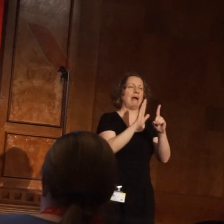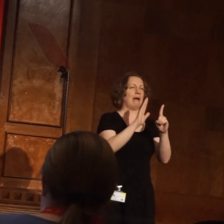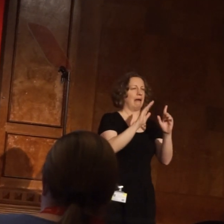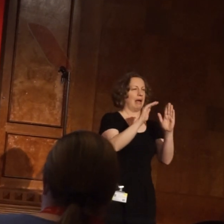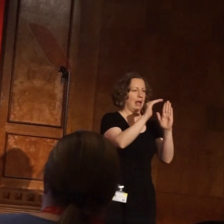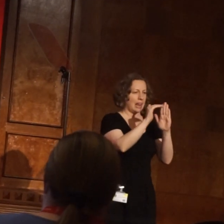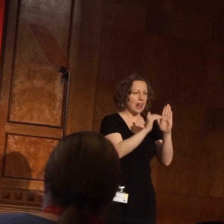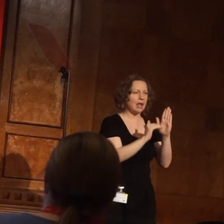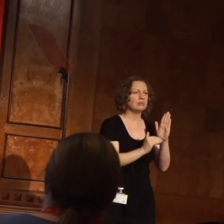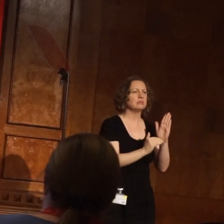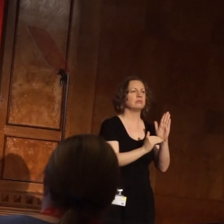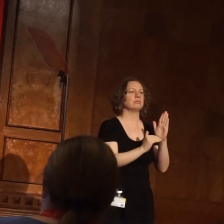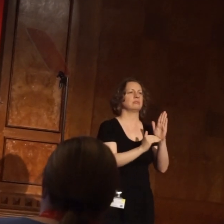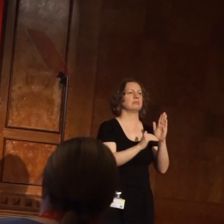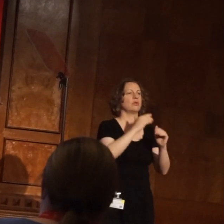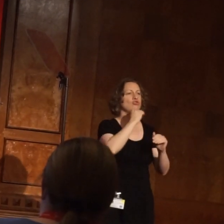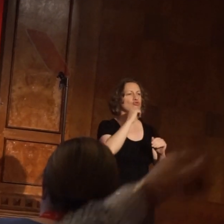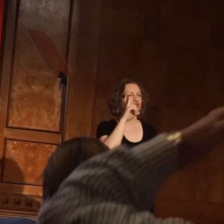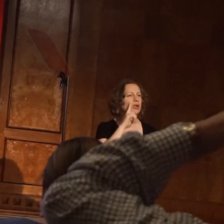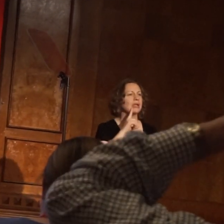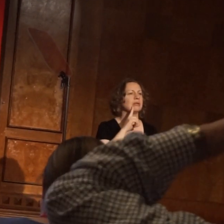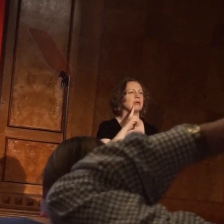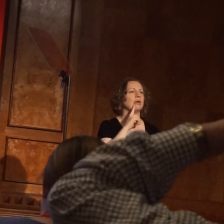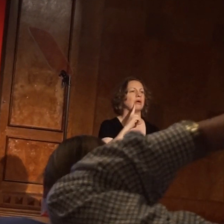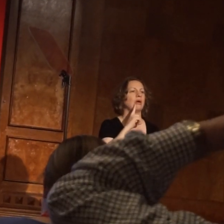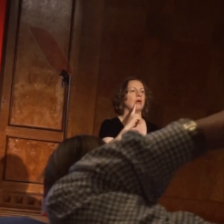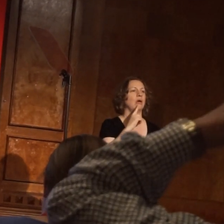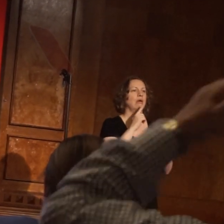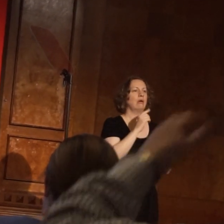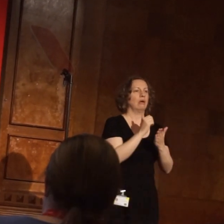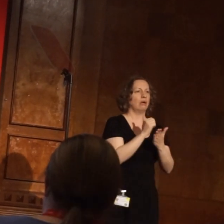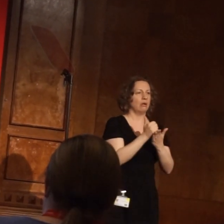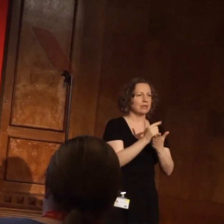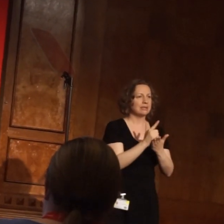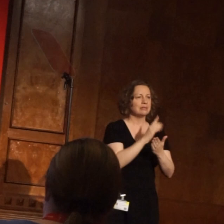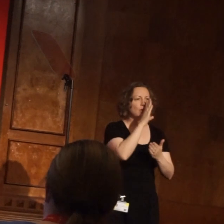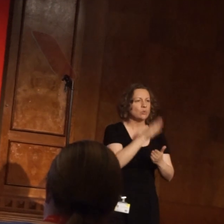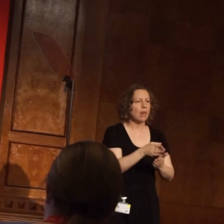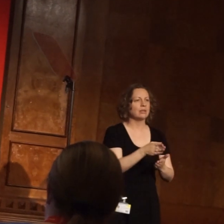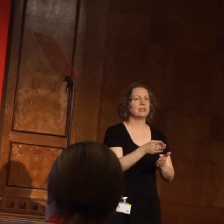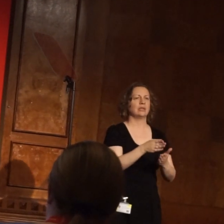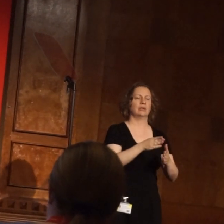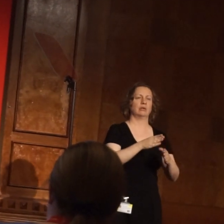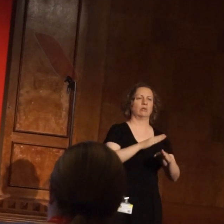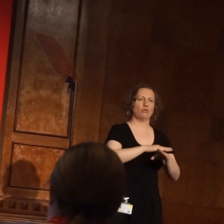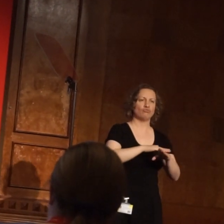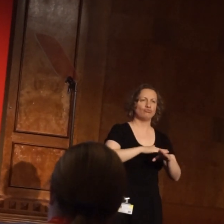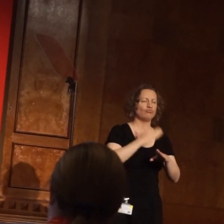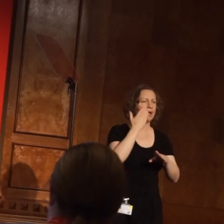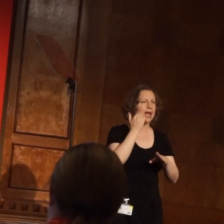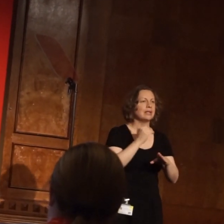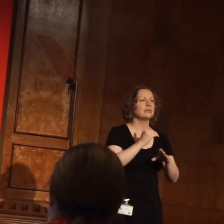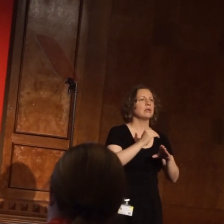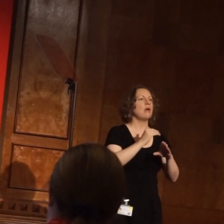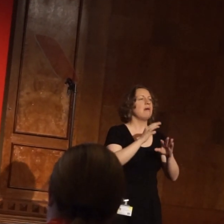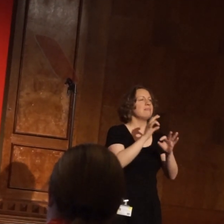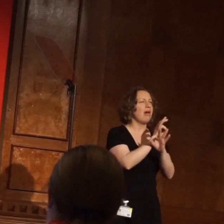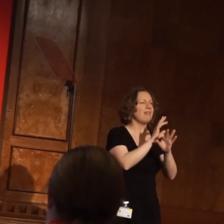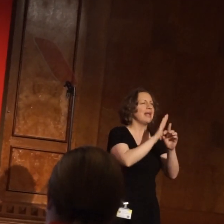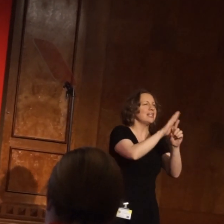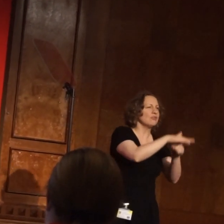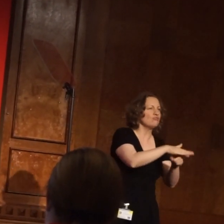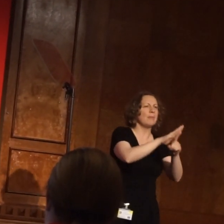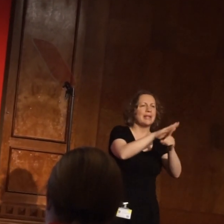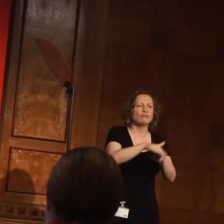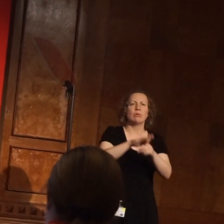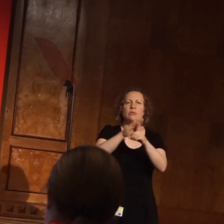class, gender, sexuality, or race. A society where everybody